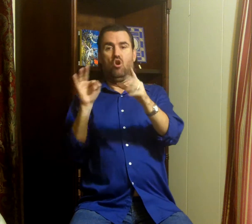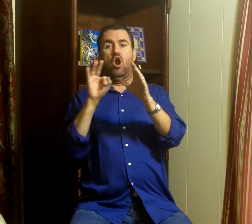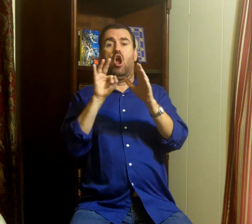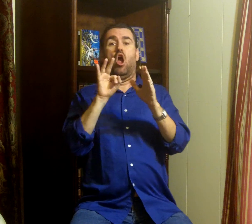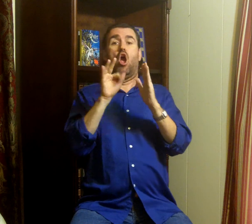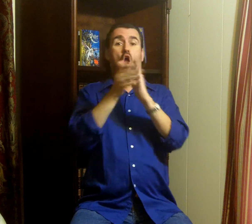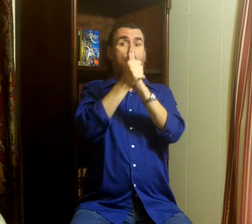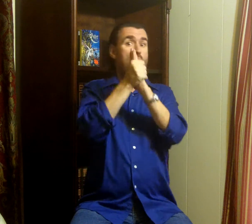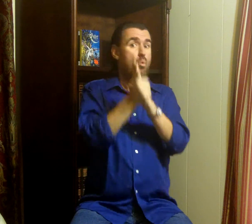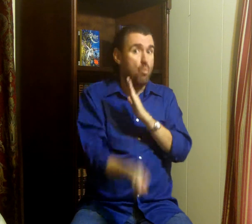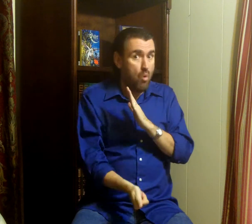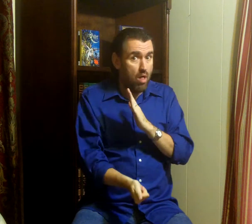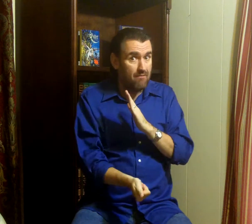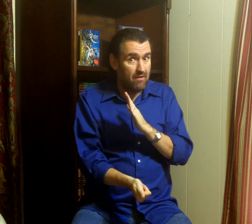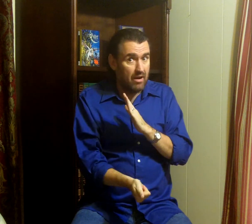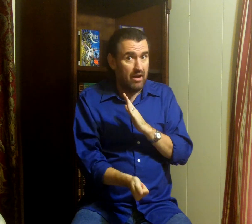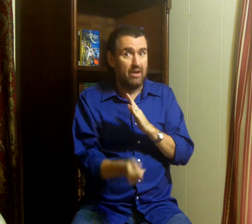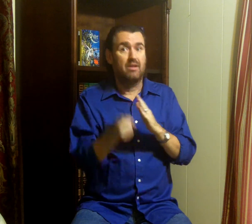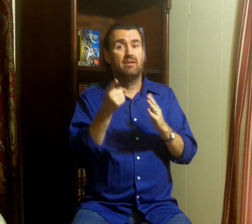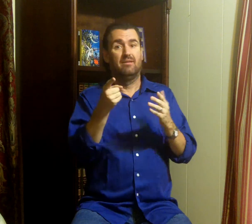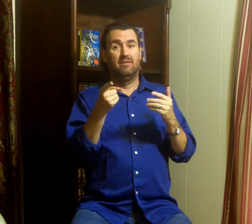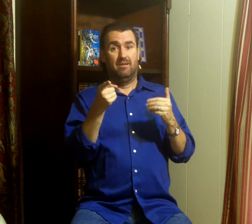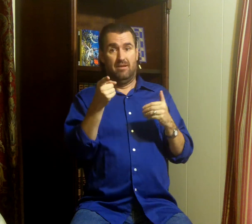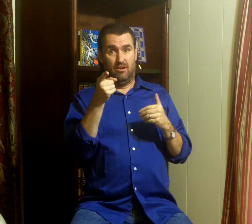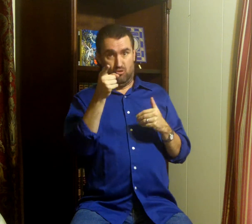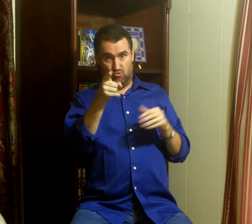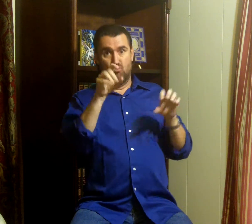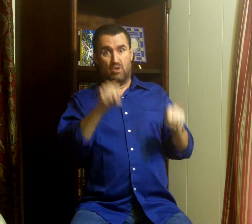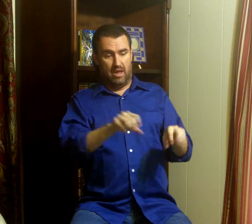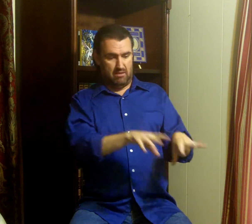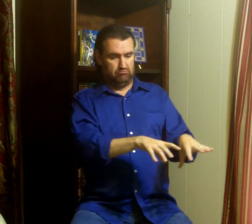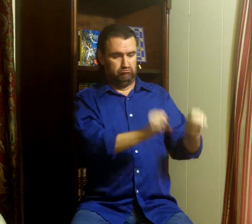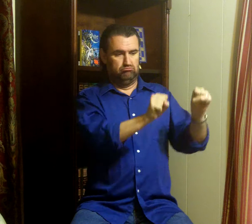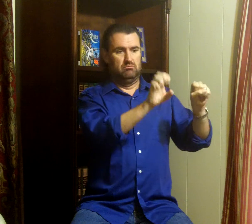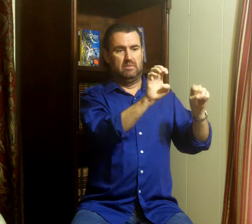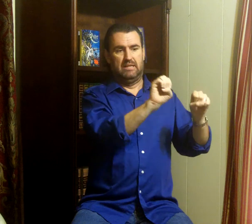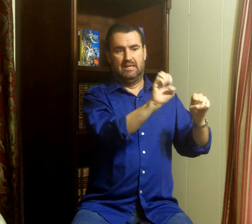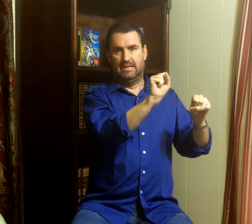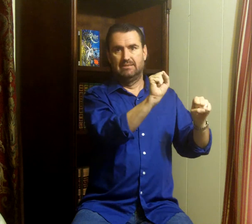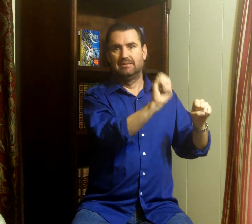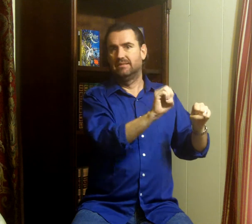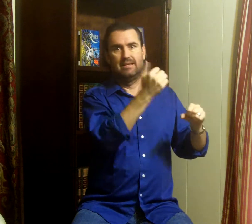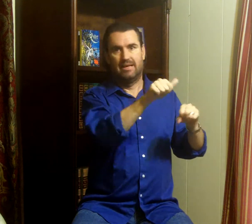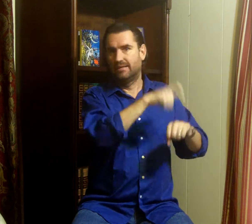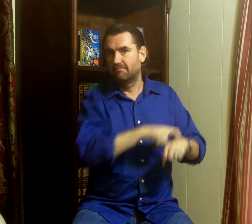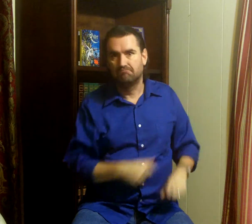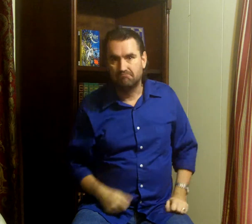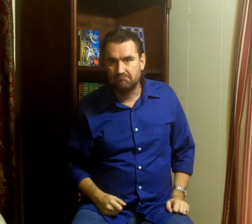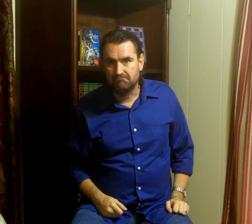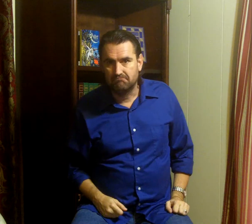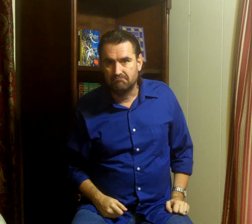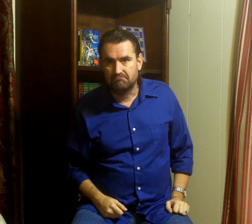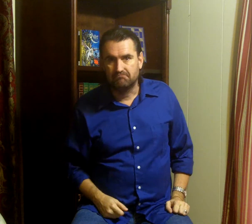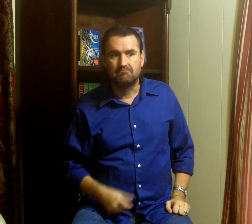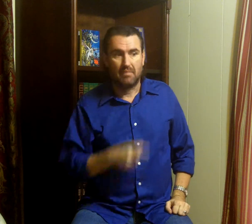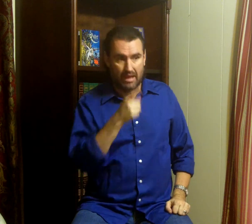that you're skilled enough, you can take the ESSE test and hopefully pass it and be considered certified